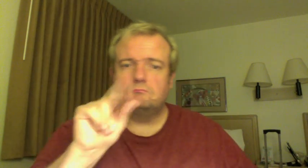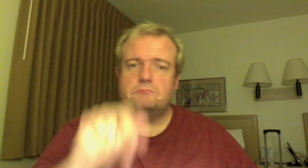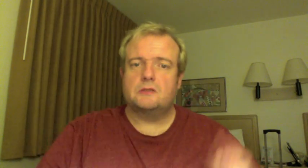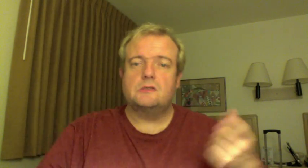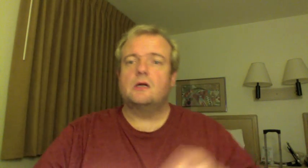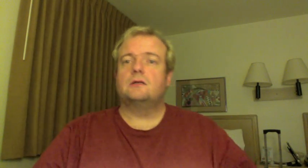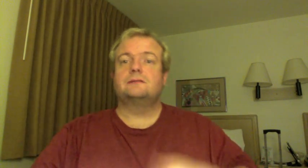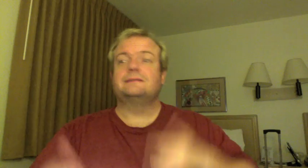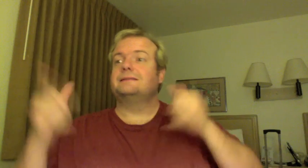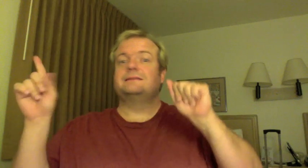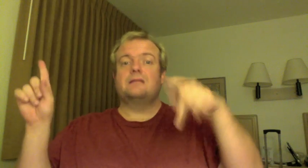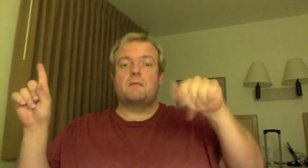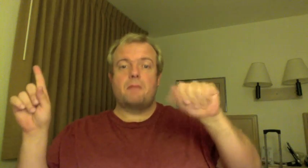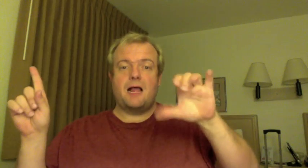The sight of the real thing surprised them.